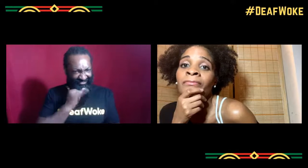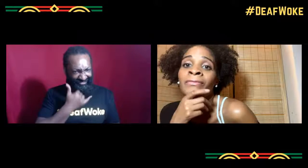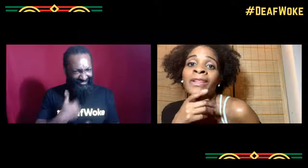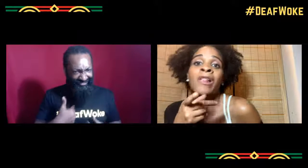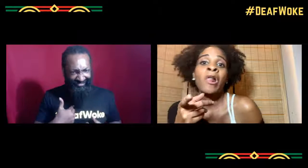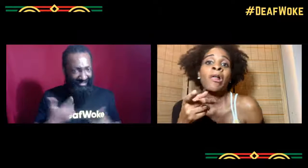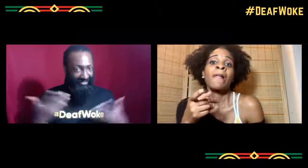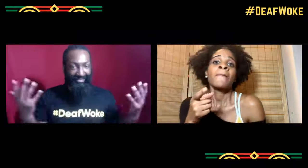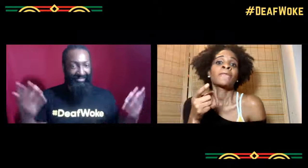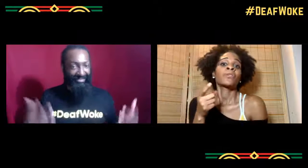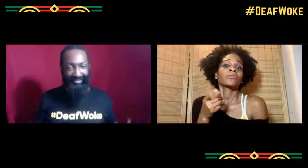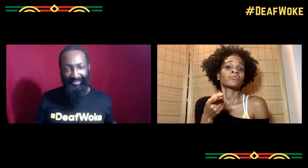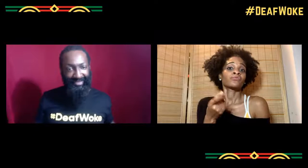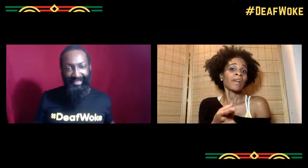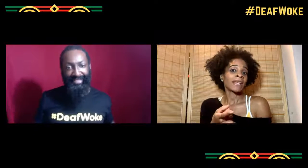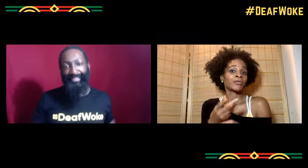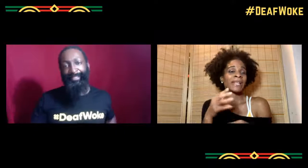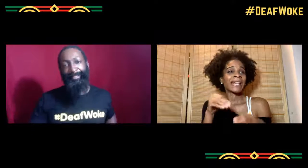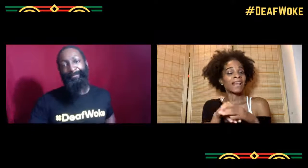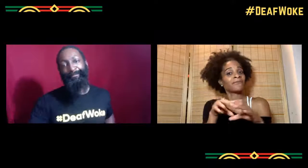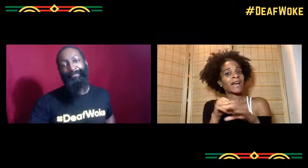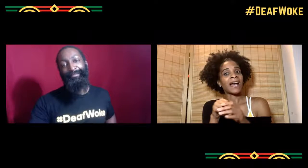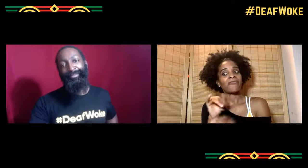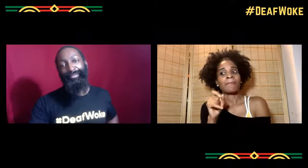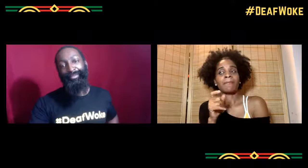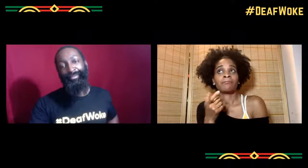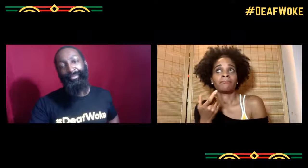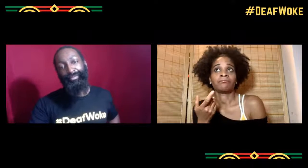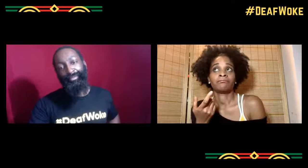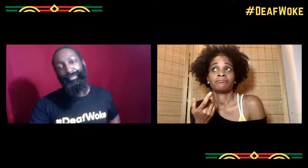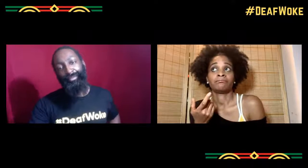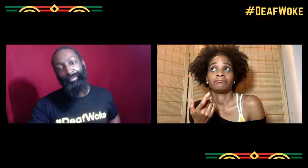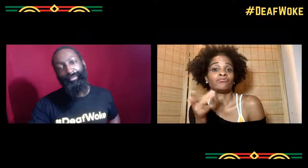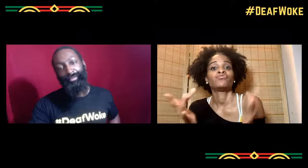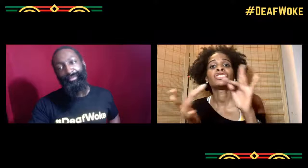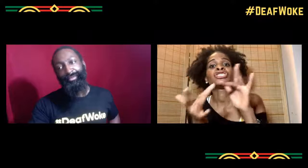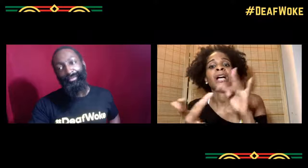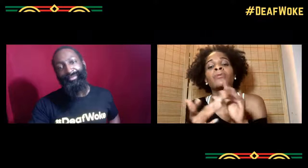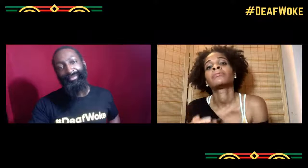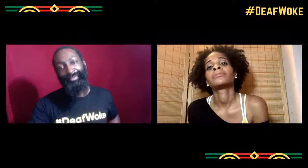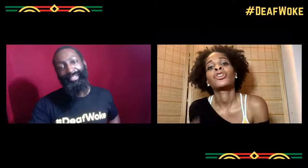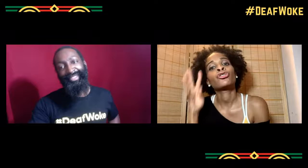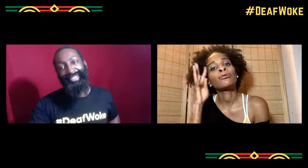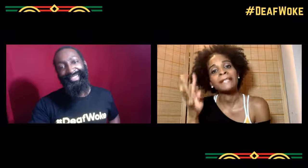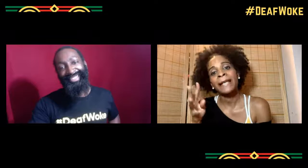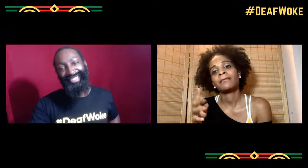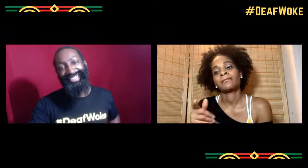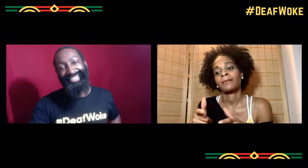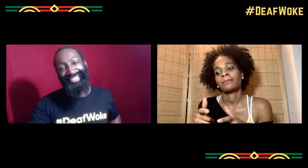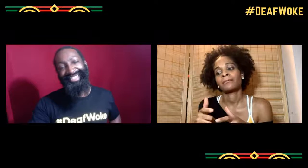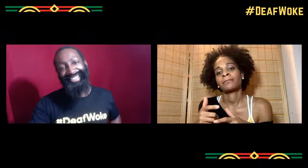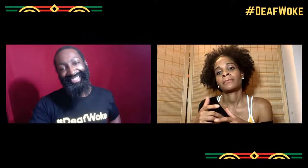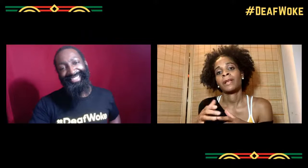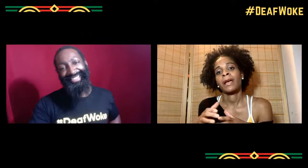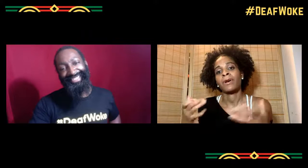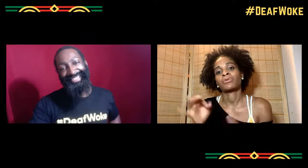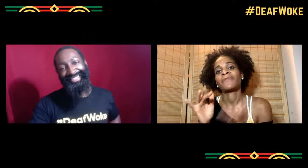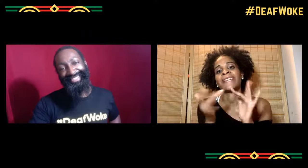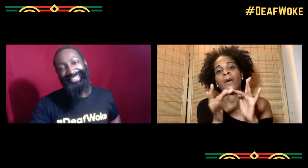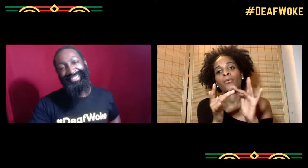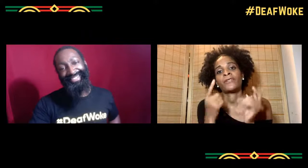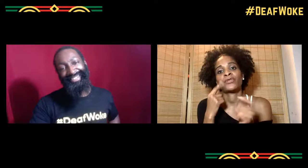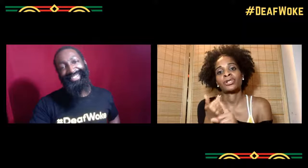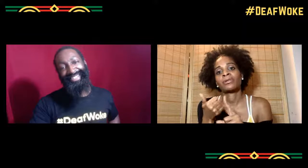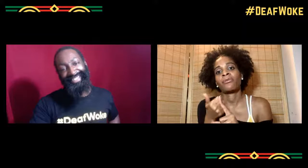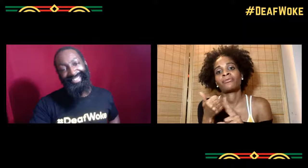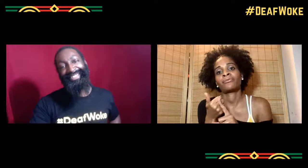the research, and then you get involved. Is that, am I right? I'm on the right track? Right. Yeah, you have to